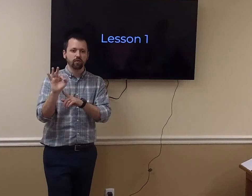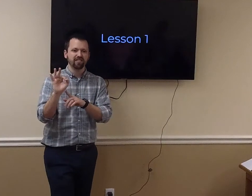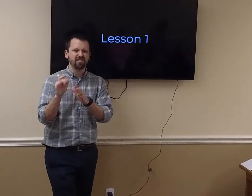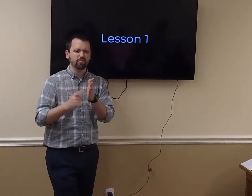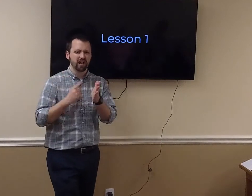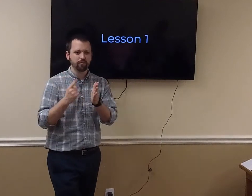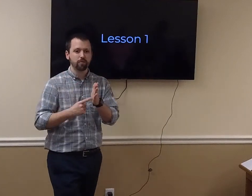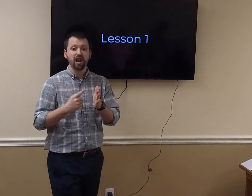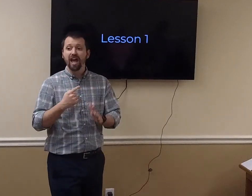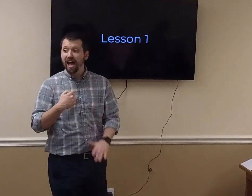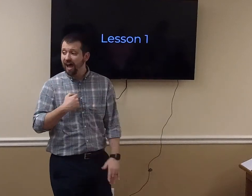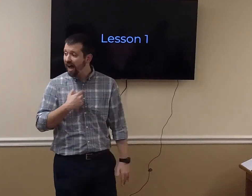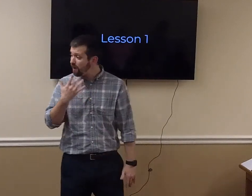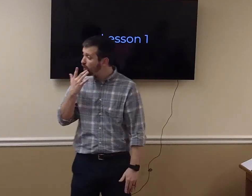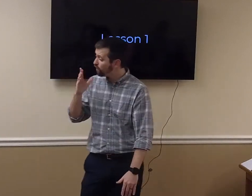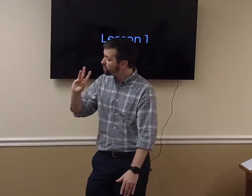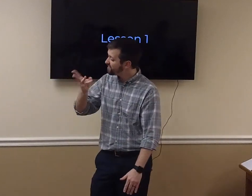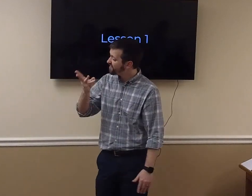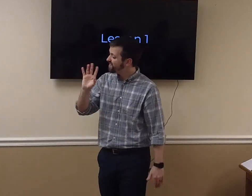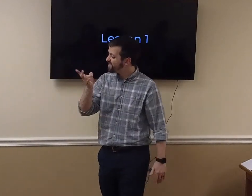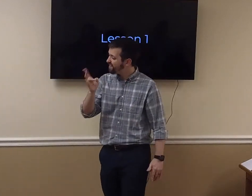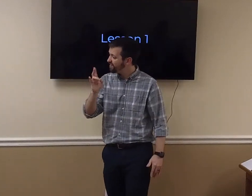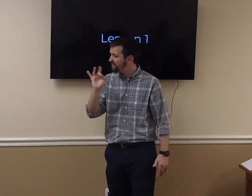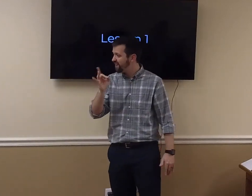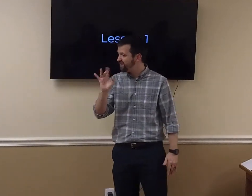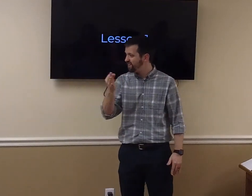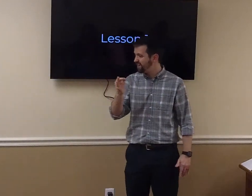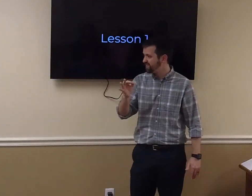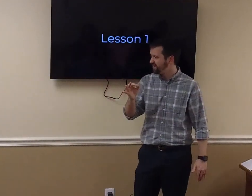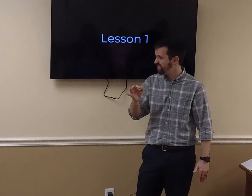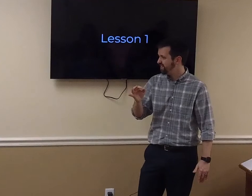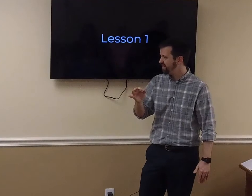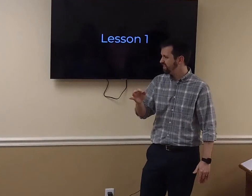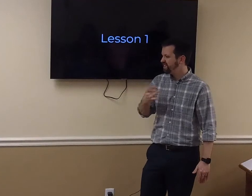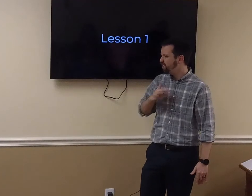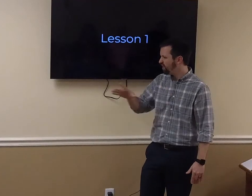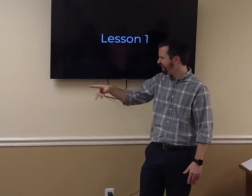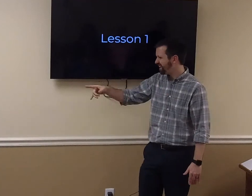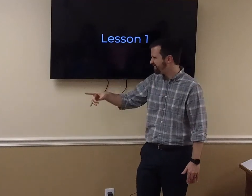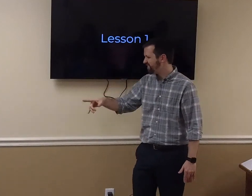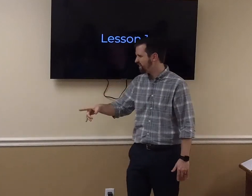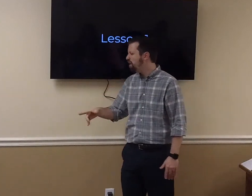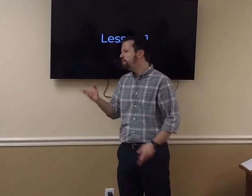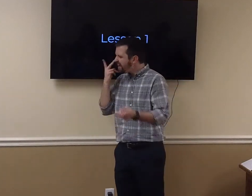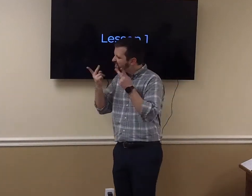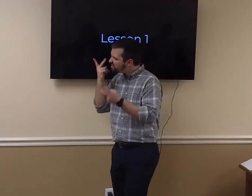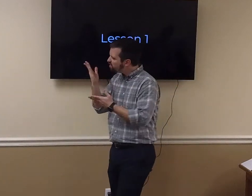one sometimes. But I prefer 16, 17, 18, 19. Yeah, I like that better. You don't like it? So, but I see it though.